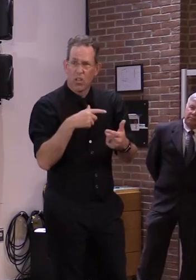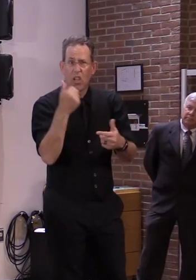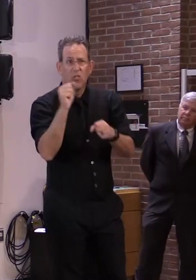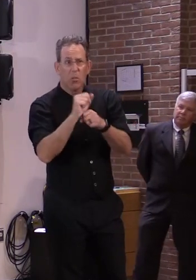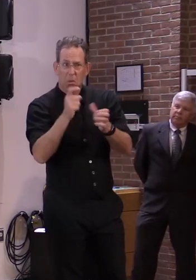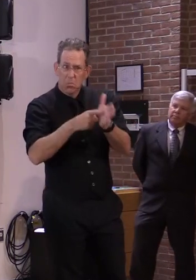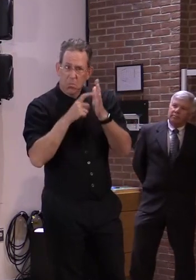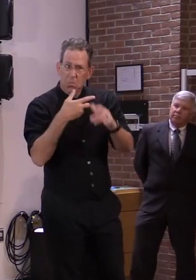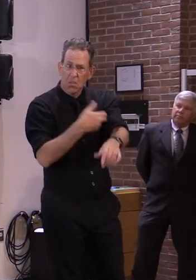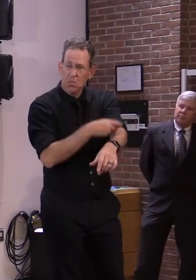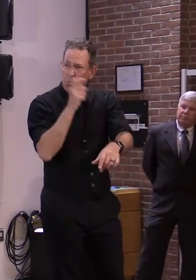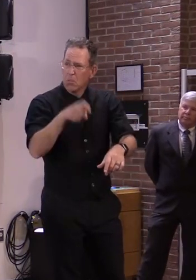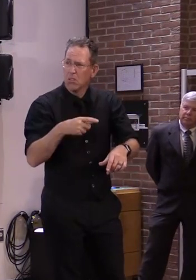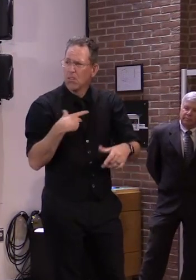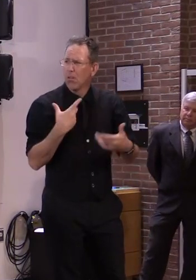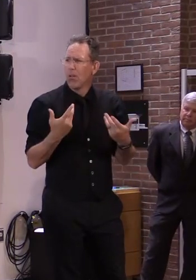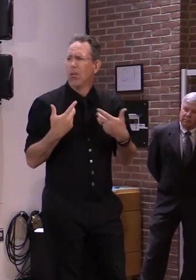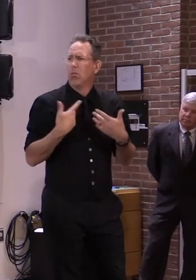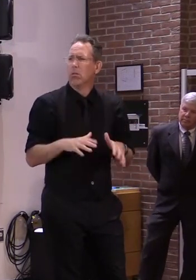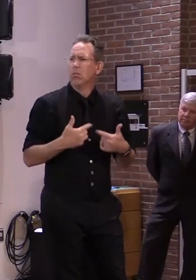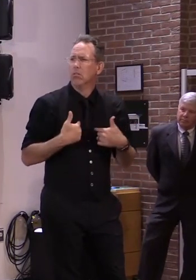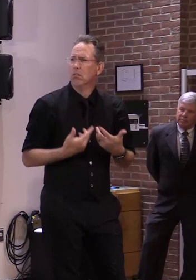I don't have the answer to that one.